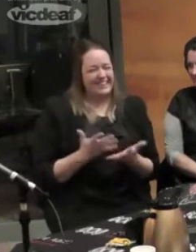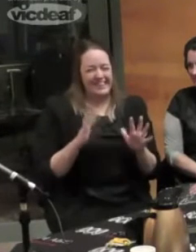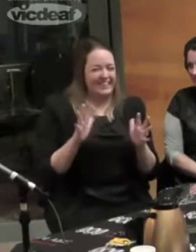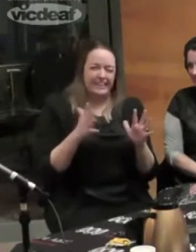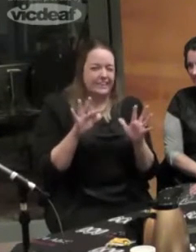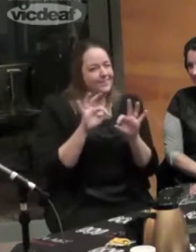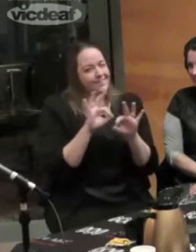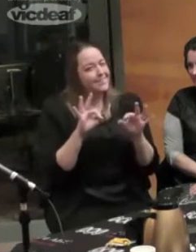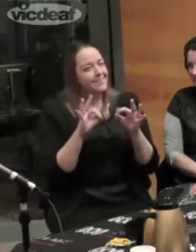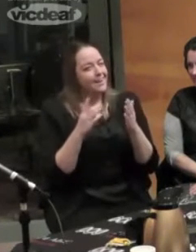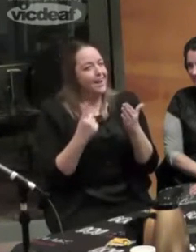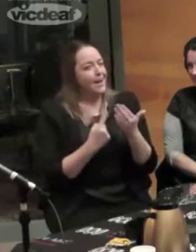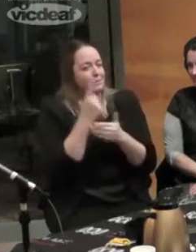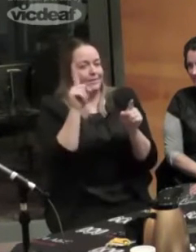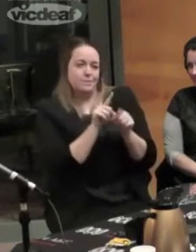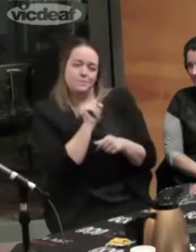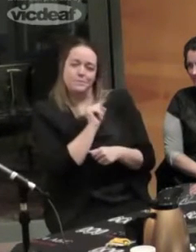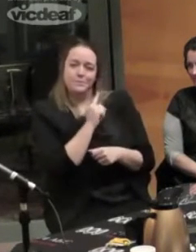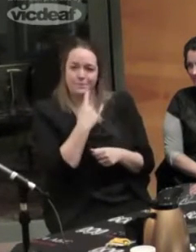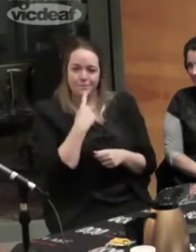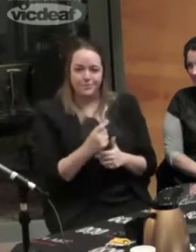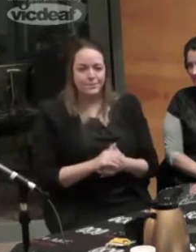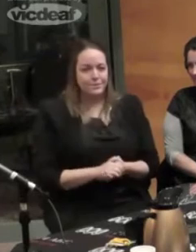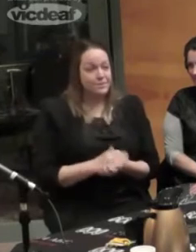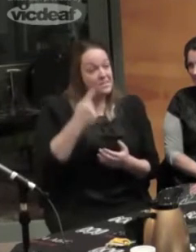happen to that level. But I think it's really